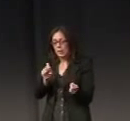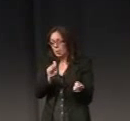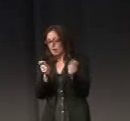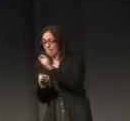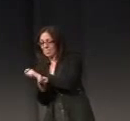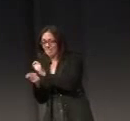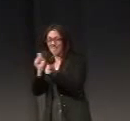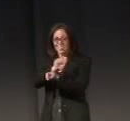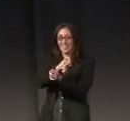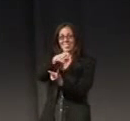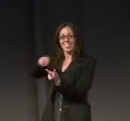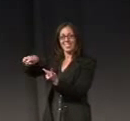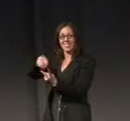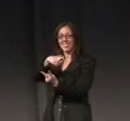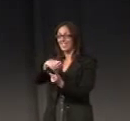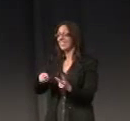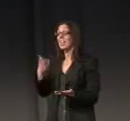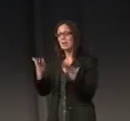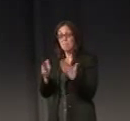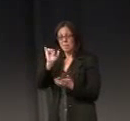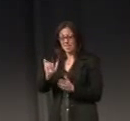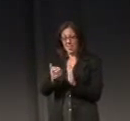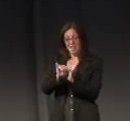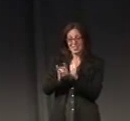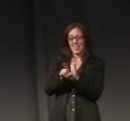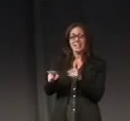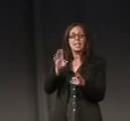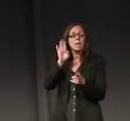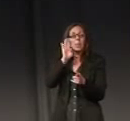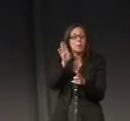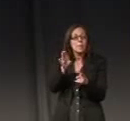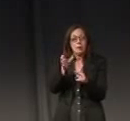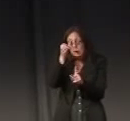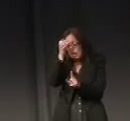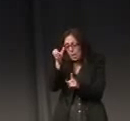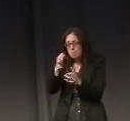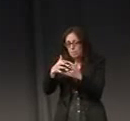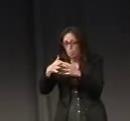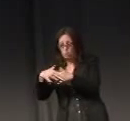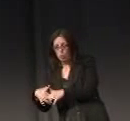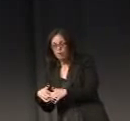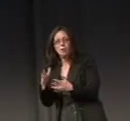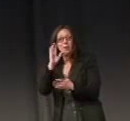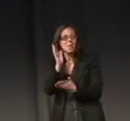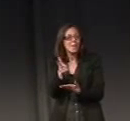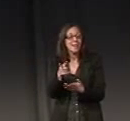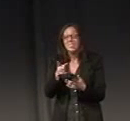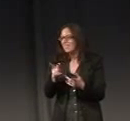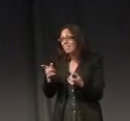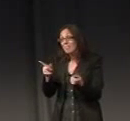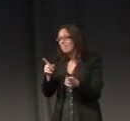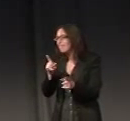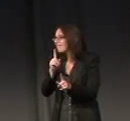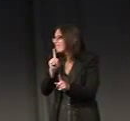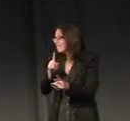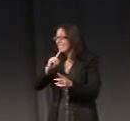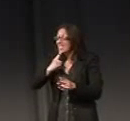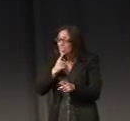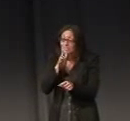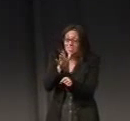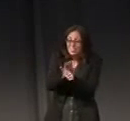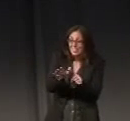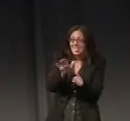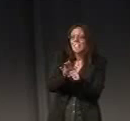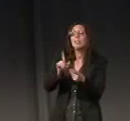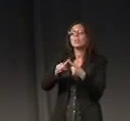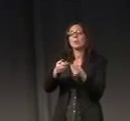identity may stabilize these concepts as kinds, but they're woefully insufficient at gesturing toward an experience of